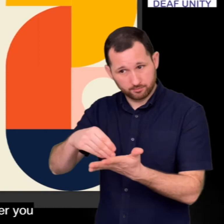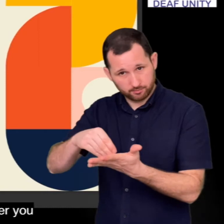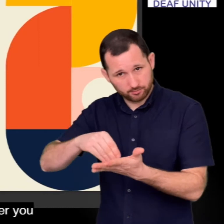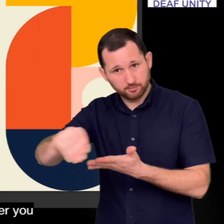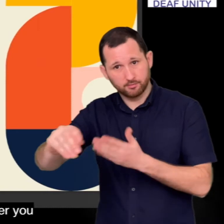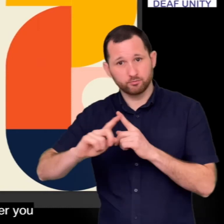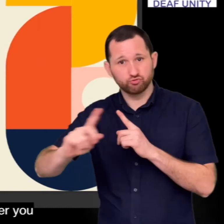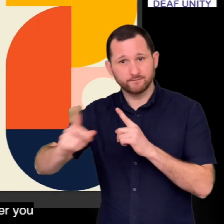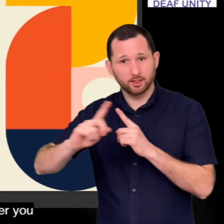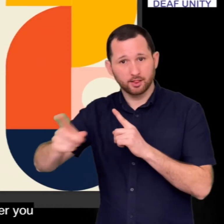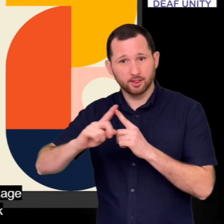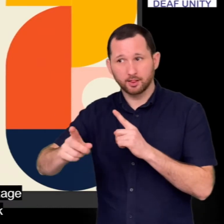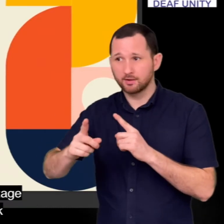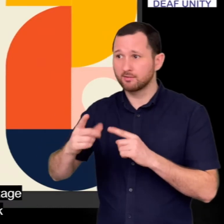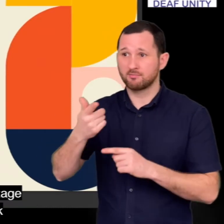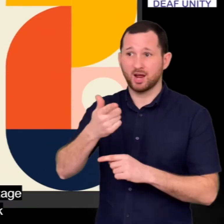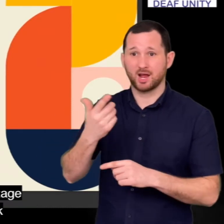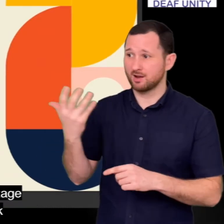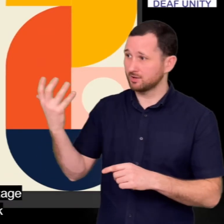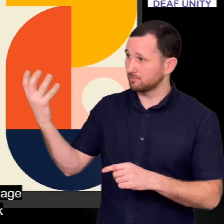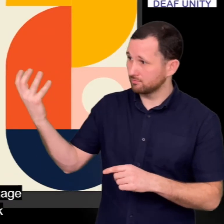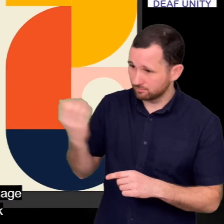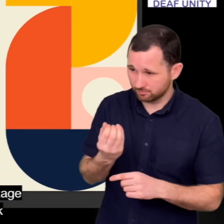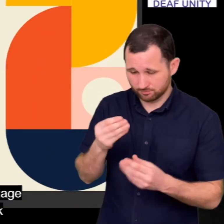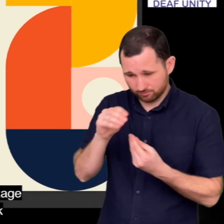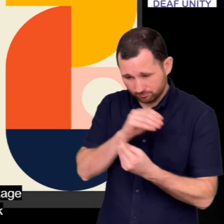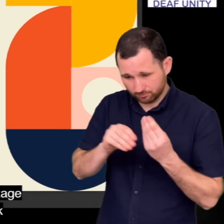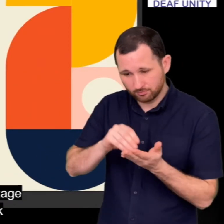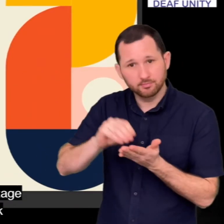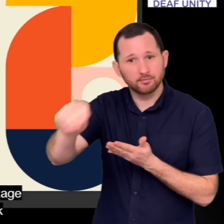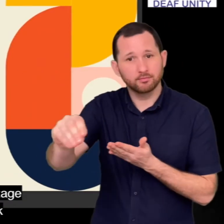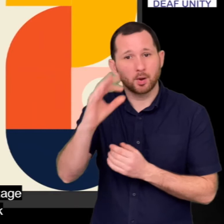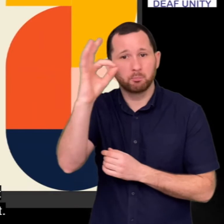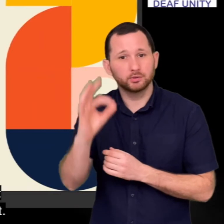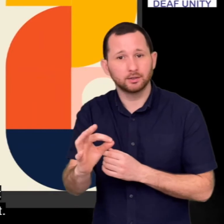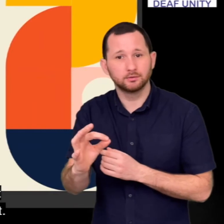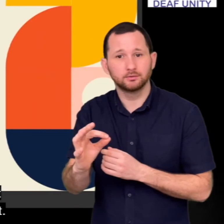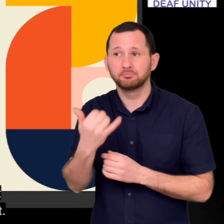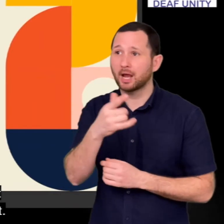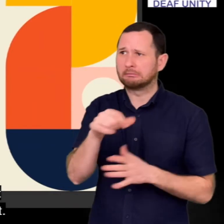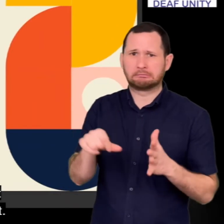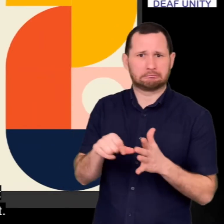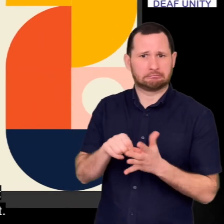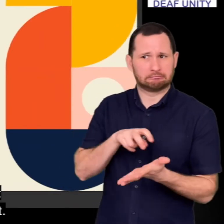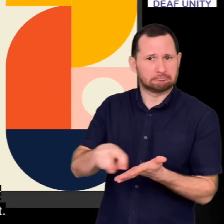will offer you, they'll pay a percentage of your travel to work if you can prove